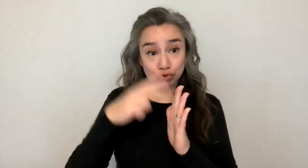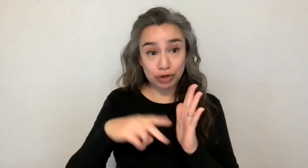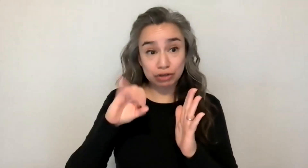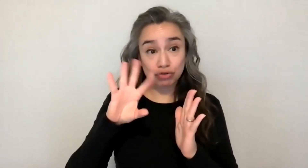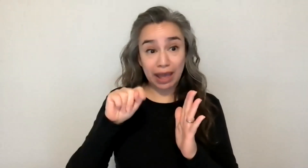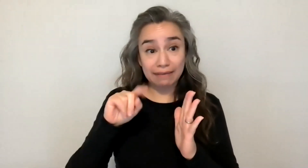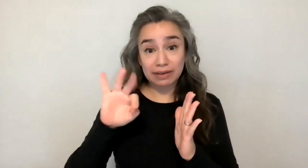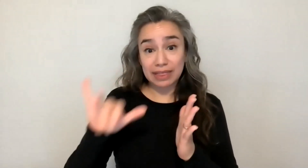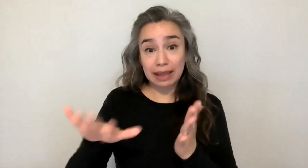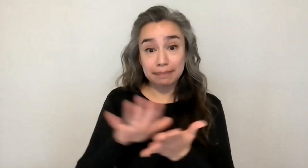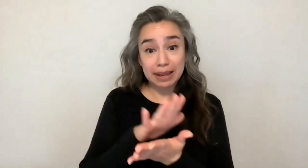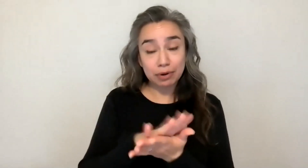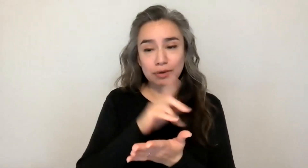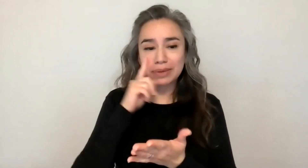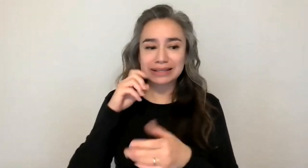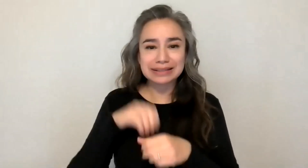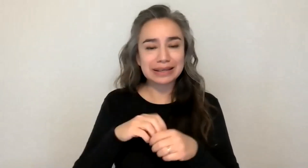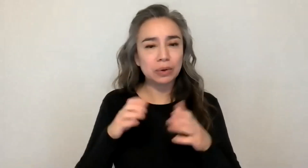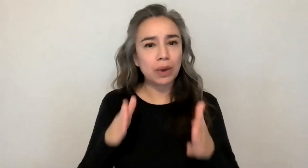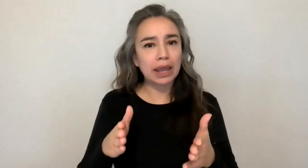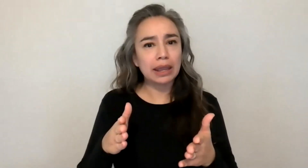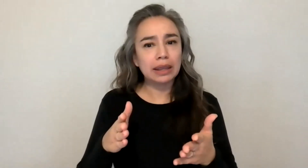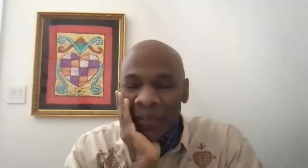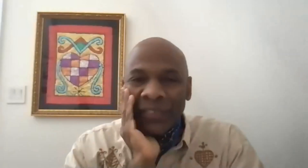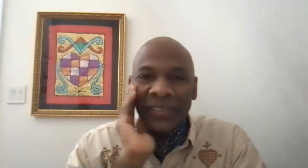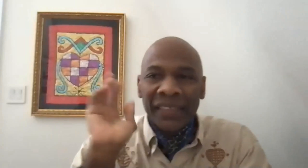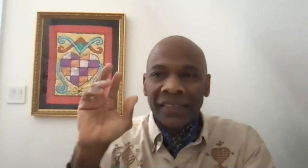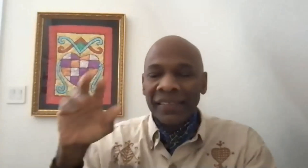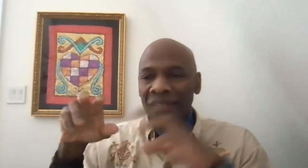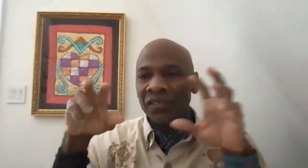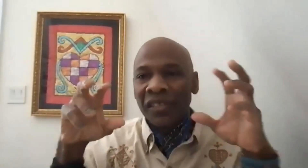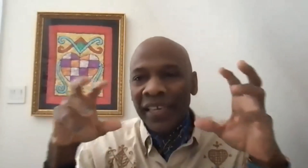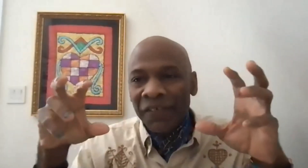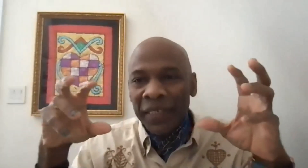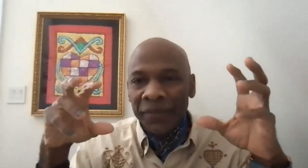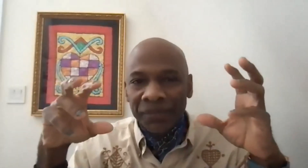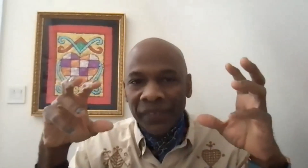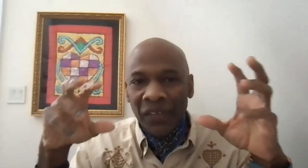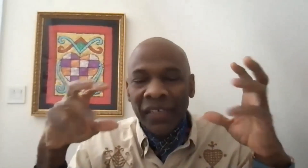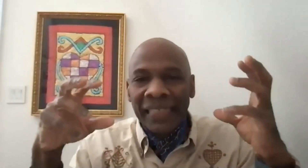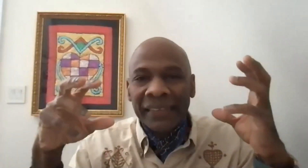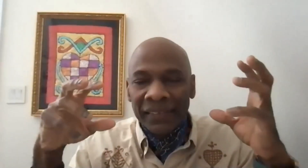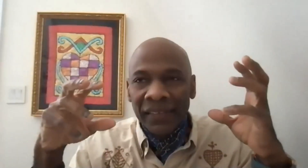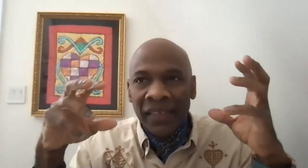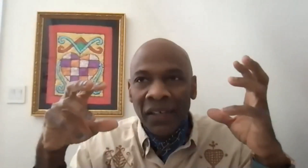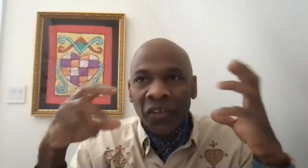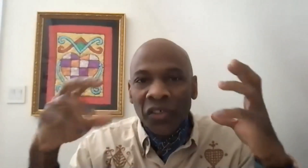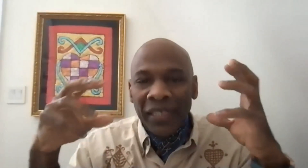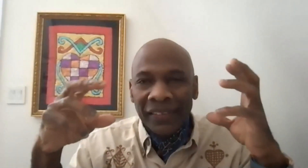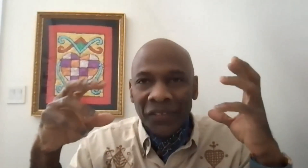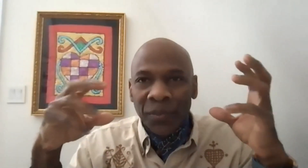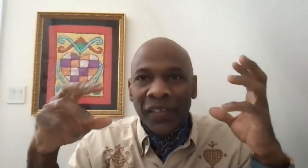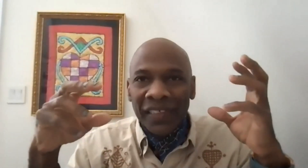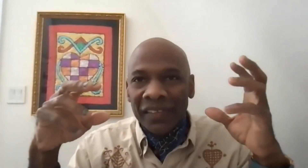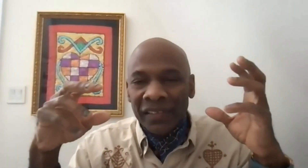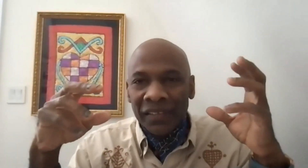paper, because in a way, what you, Anne, Christine, and Mary, what you did is you gave me a lens, a new